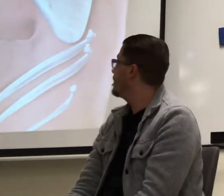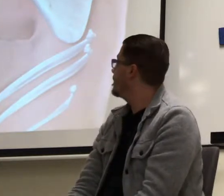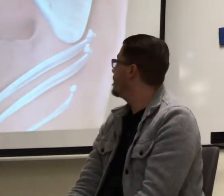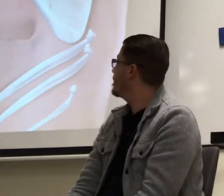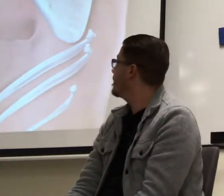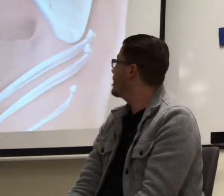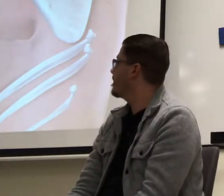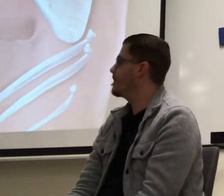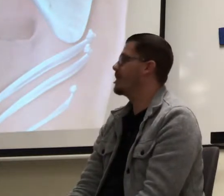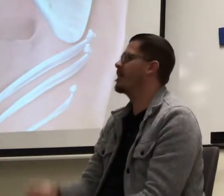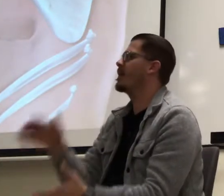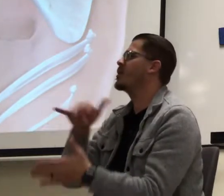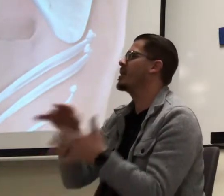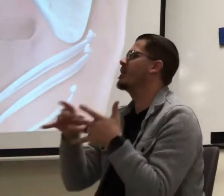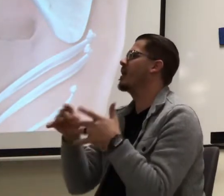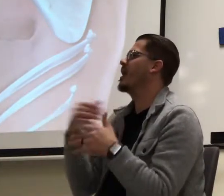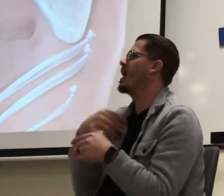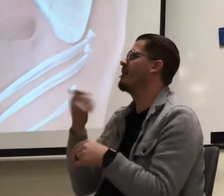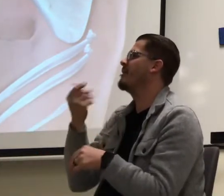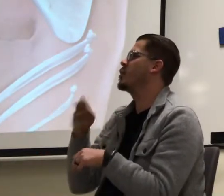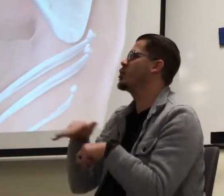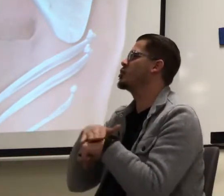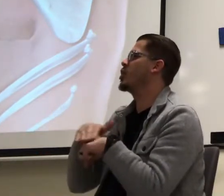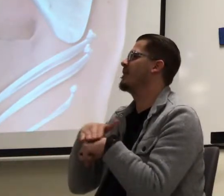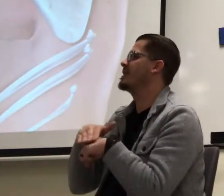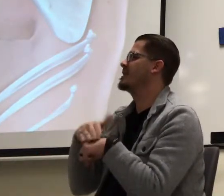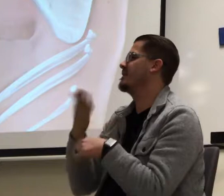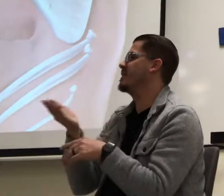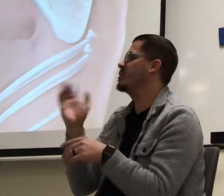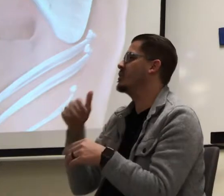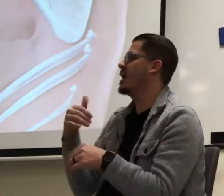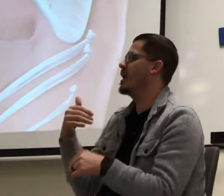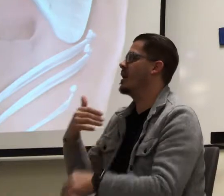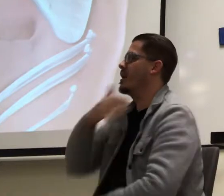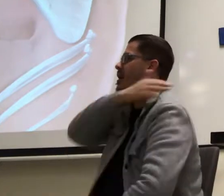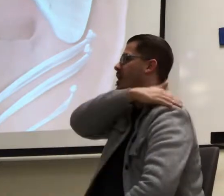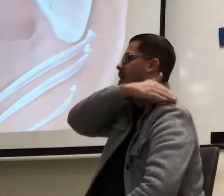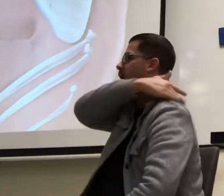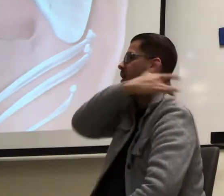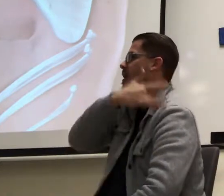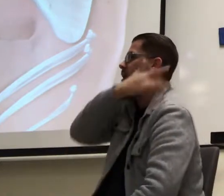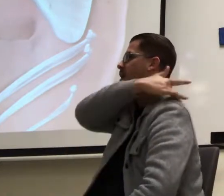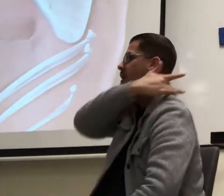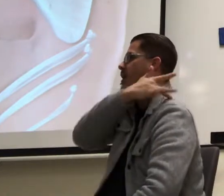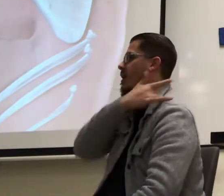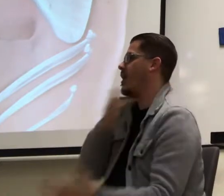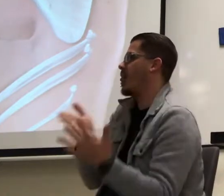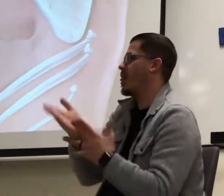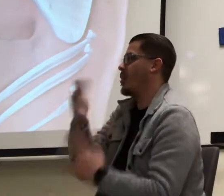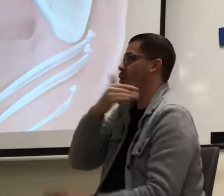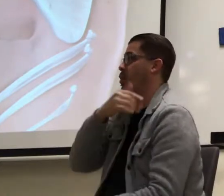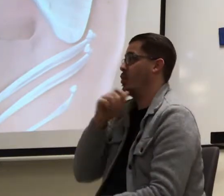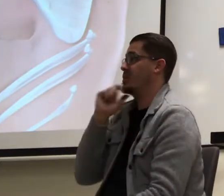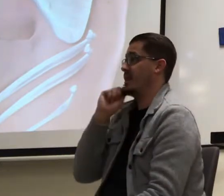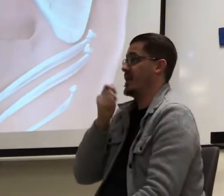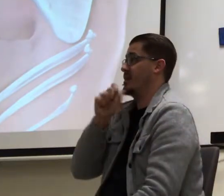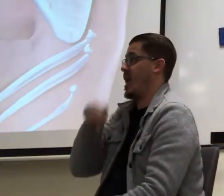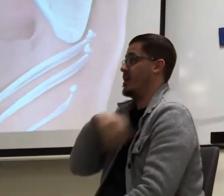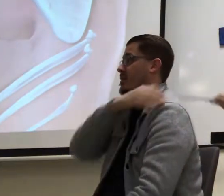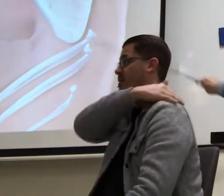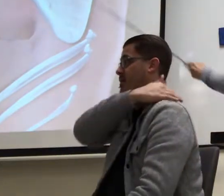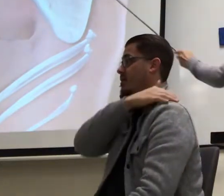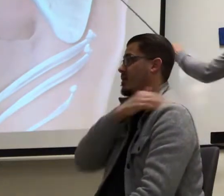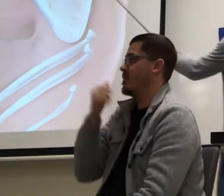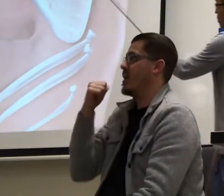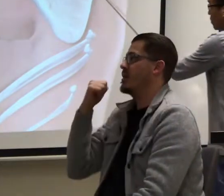And on your study guide, I put a couple of surface features that you can palpate. You can feel it through the skin. And for the scapula on